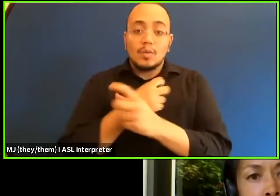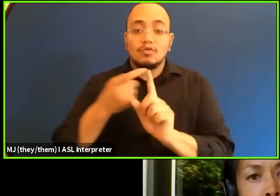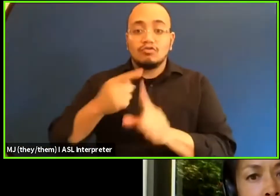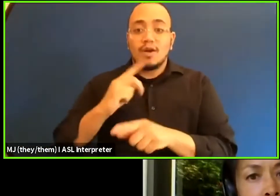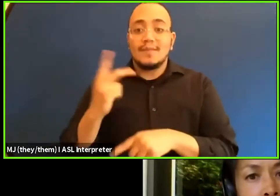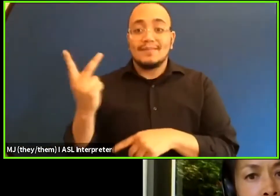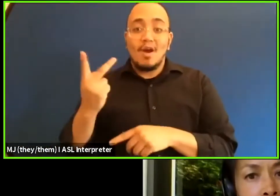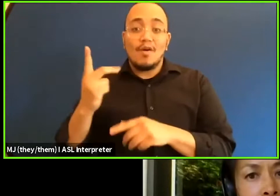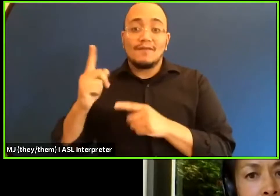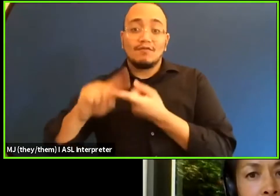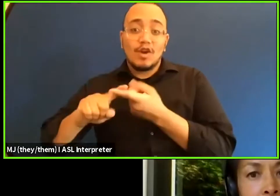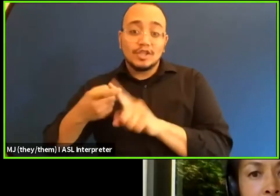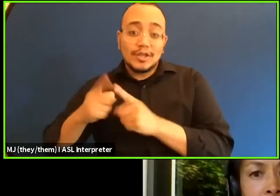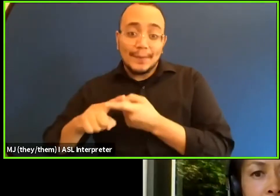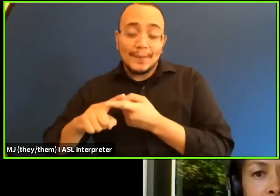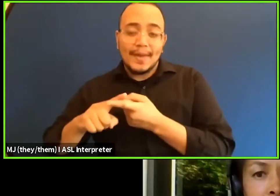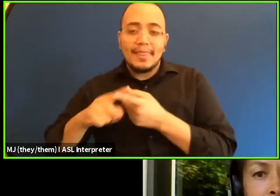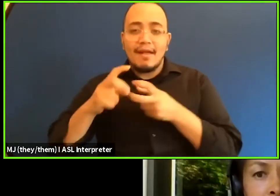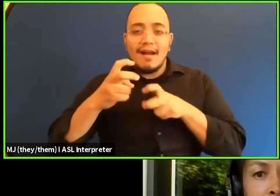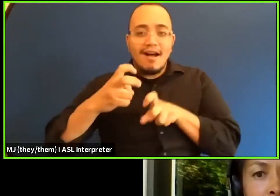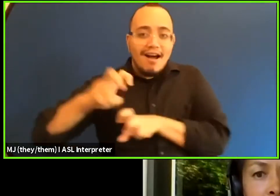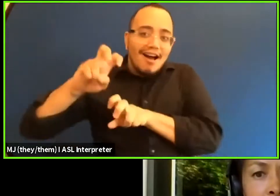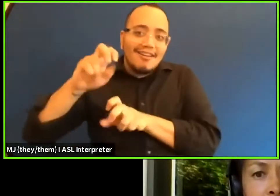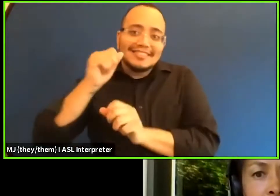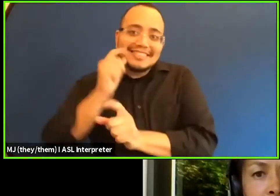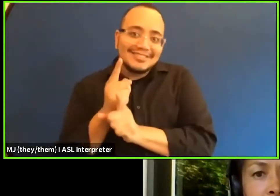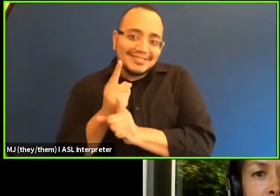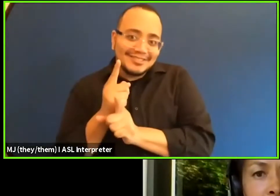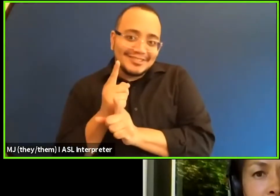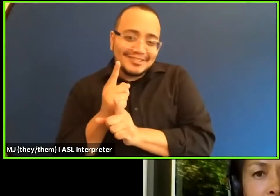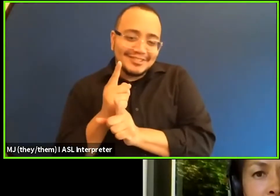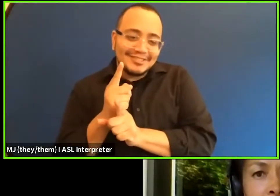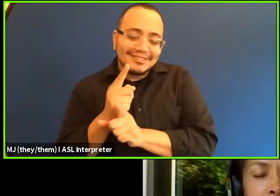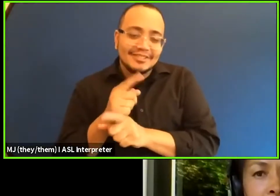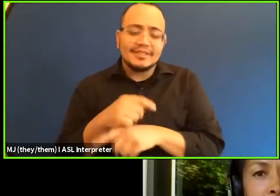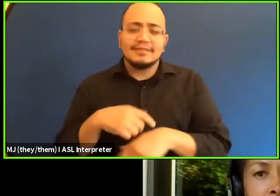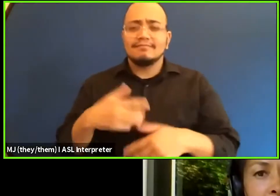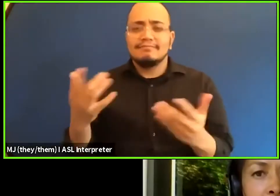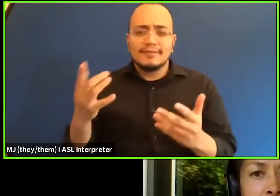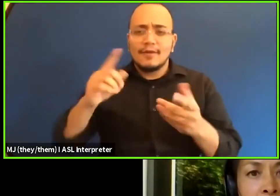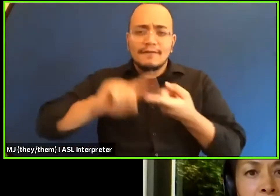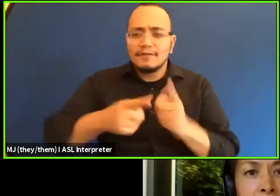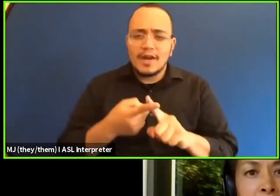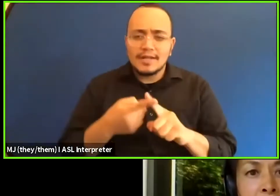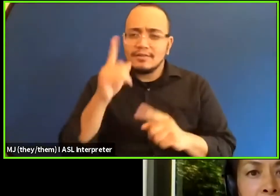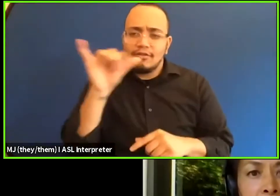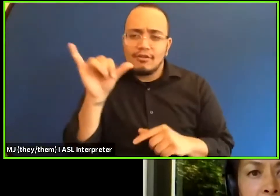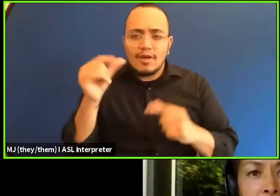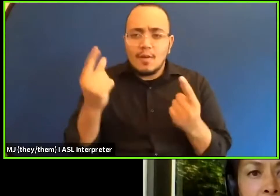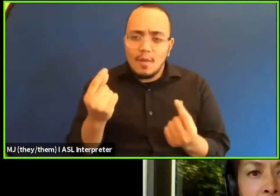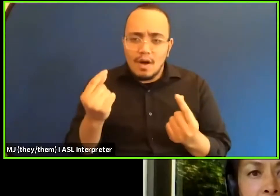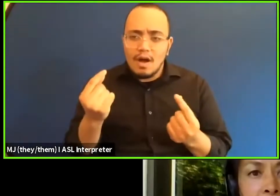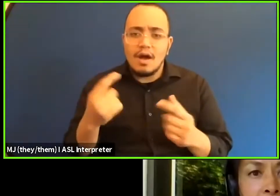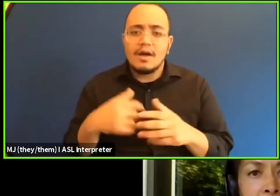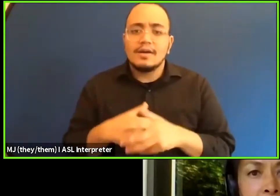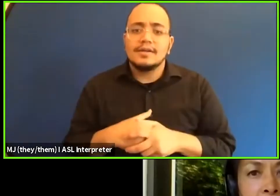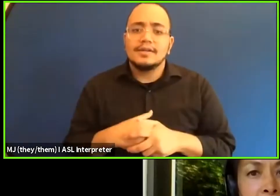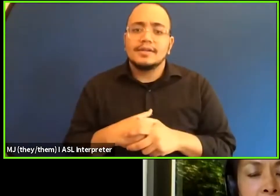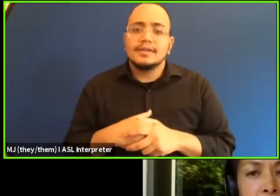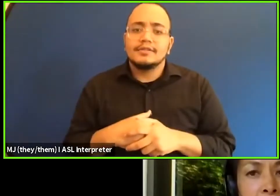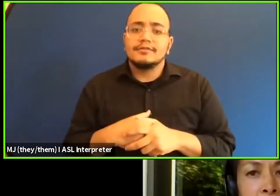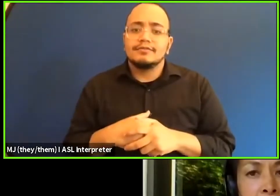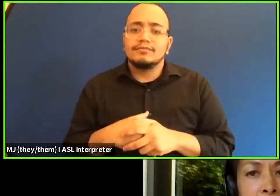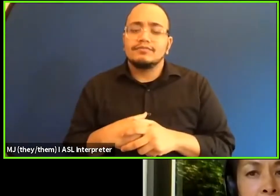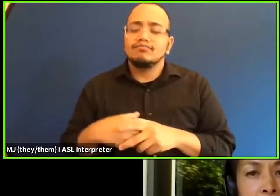friendship, and it moved to a sistership. So what does it mean to be friends? It started off with us seeing each other and respecting